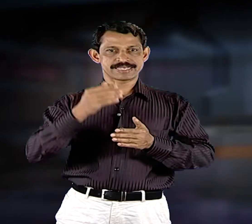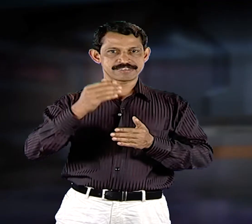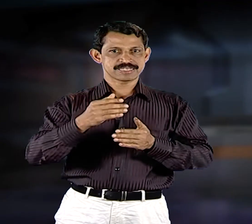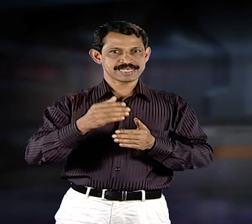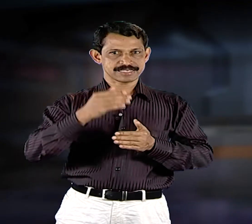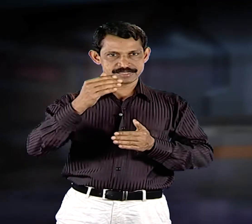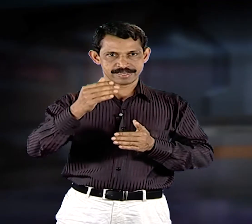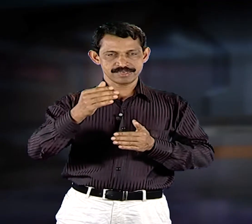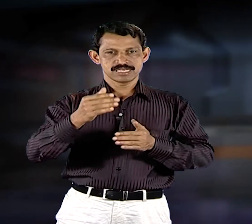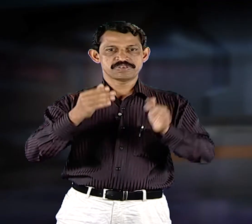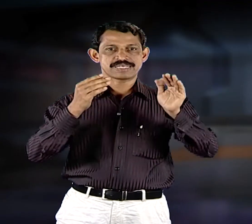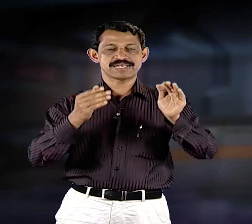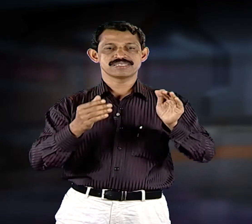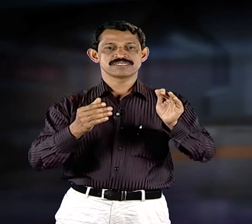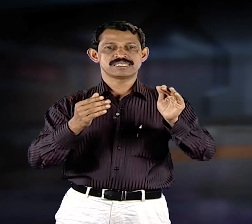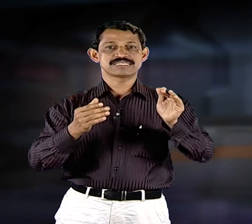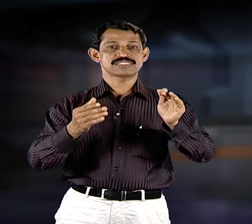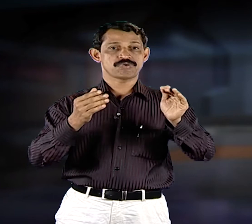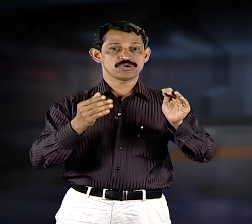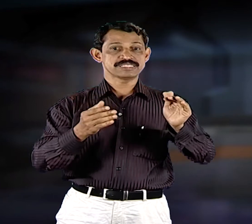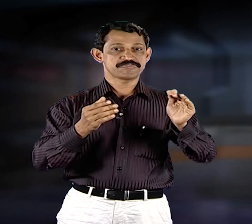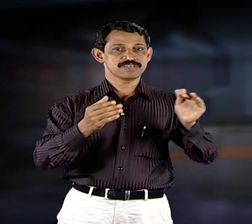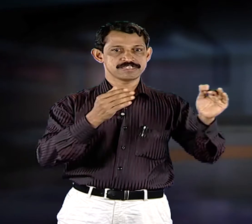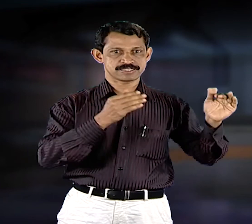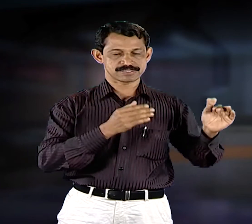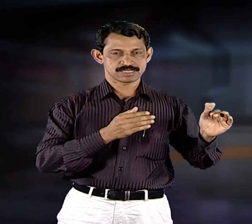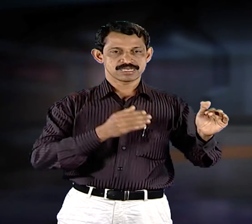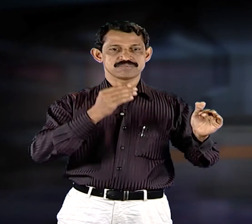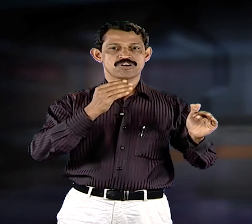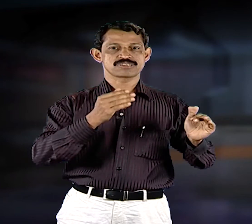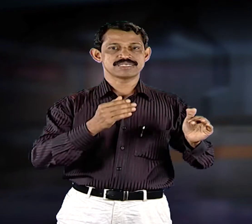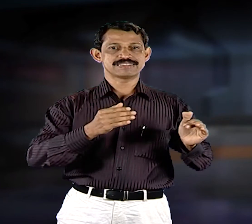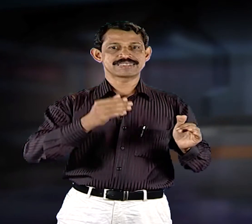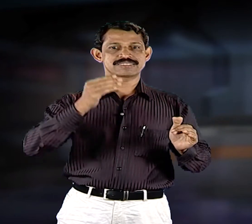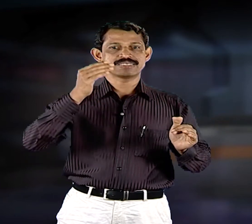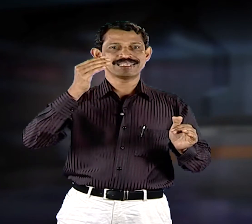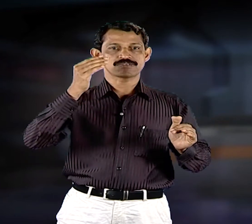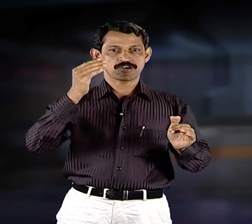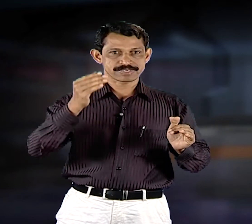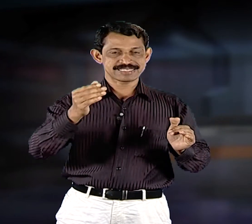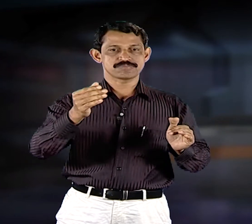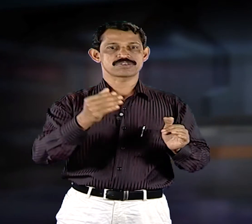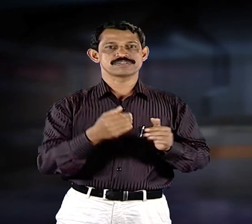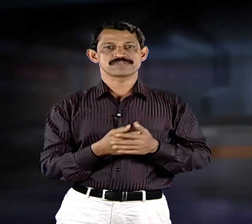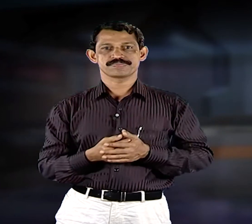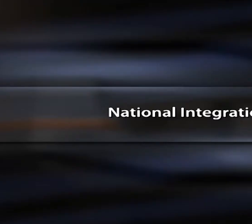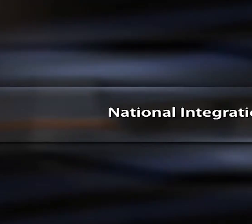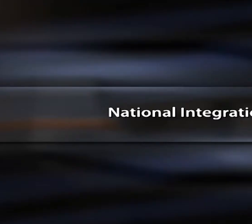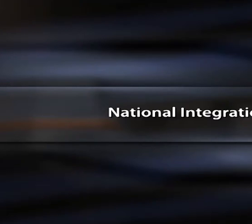country like India, which has citizens following different religions, emotional integration is of great importance.